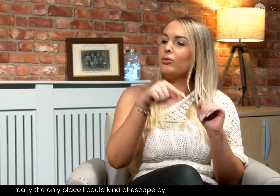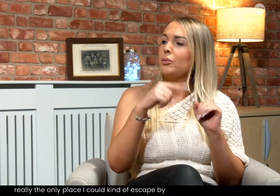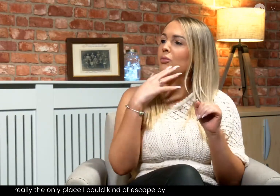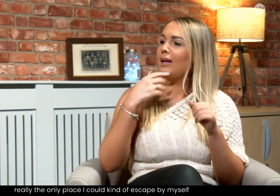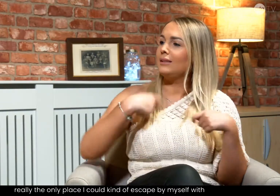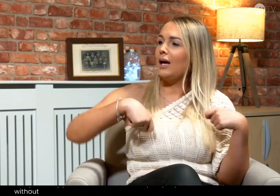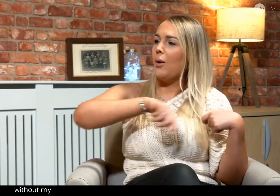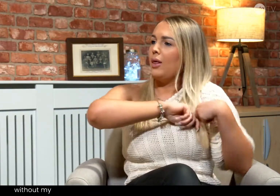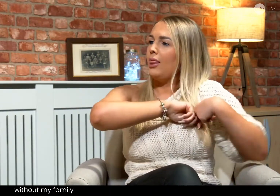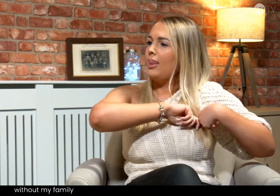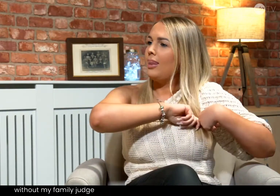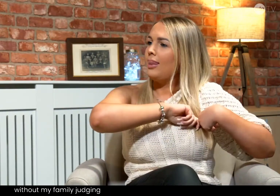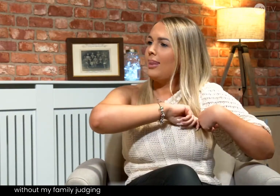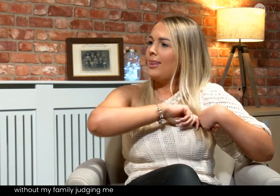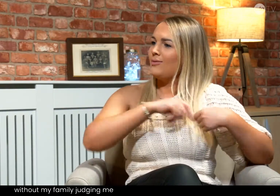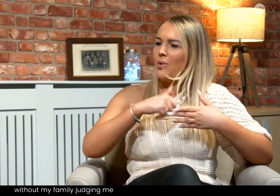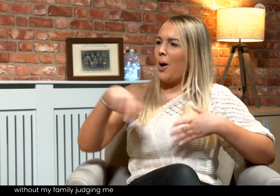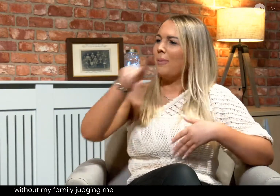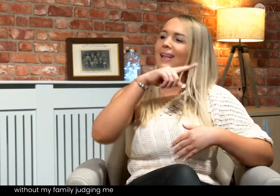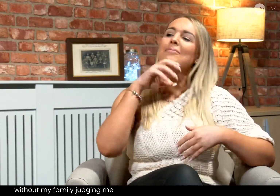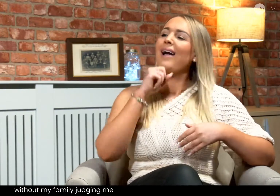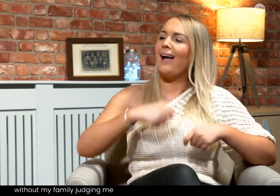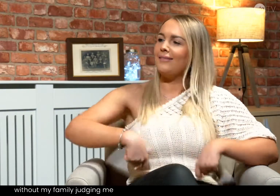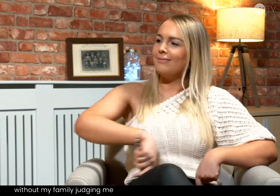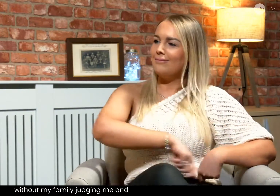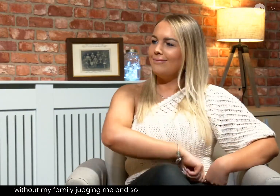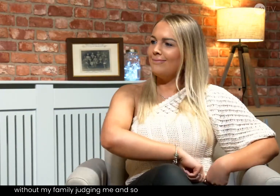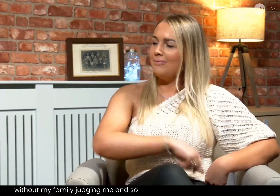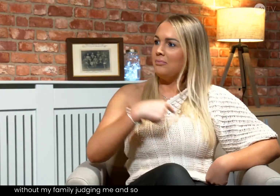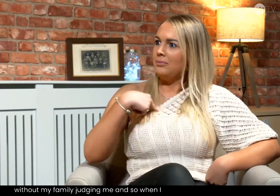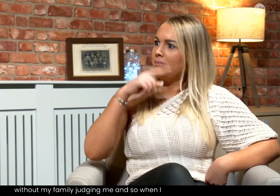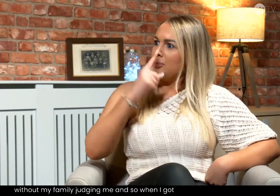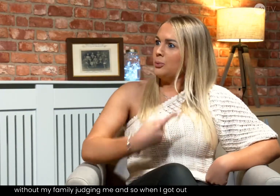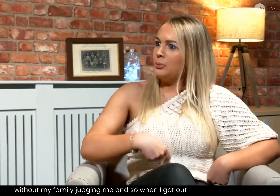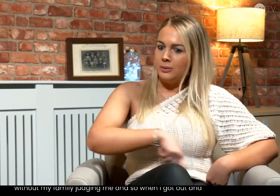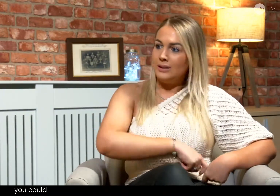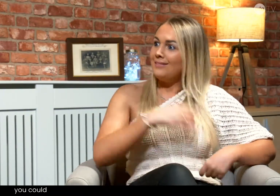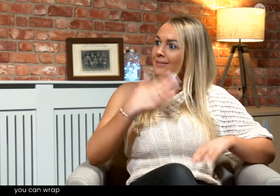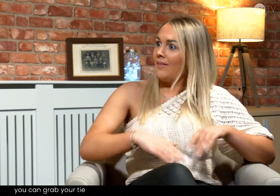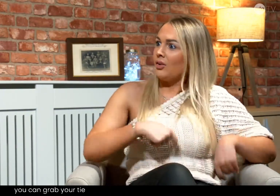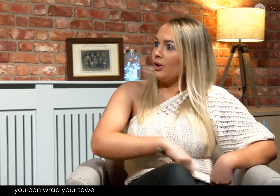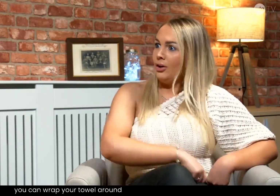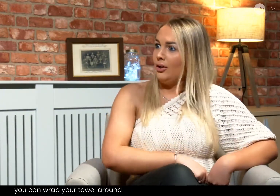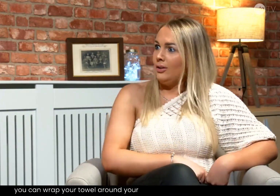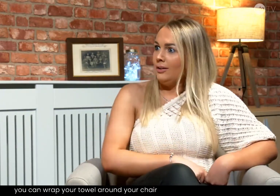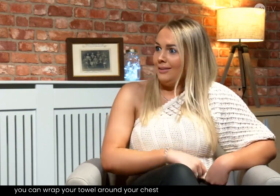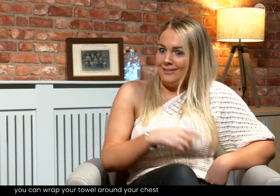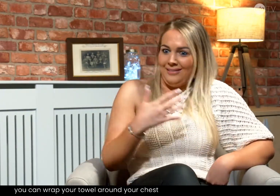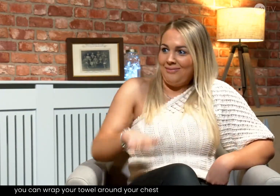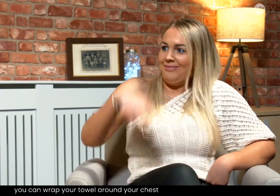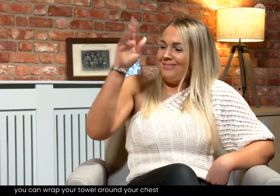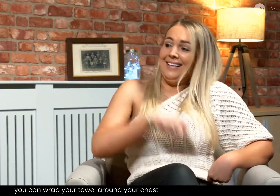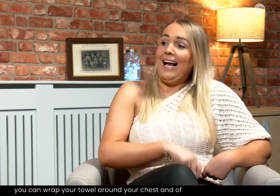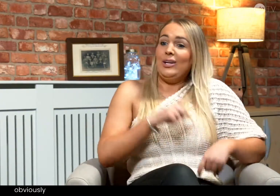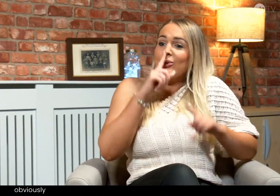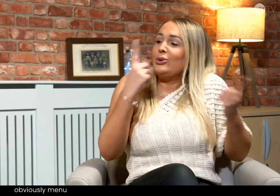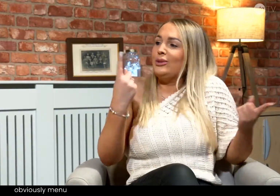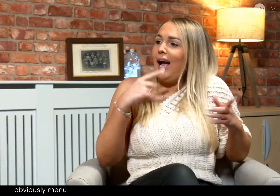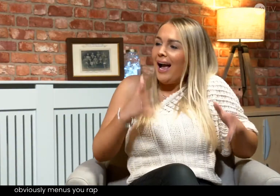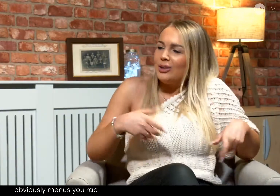me. And so when I got out and you could wrap your towel around your chest, and obviously men usually wrap it around their waist, but ever since I